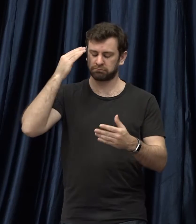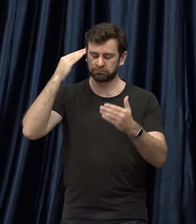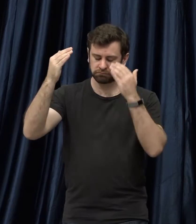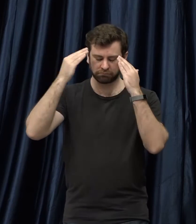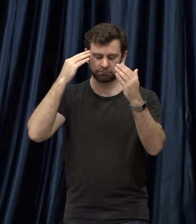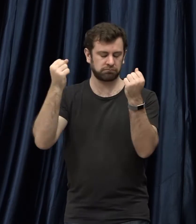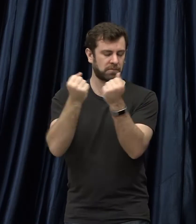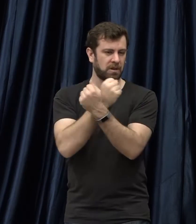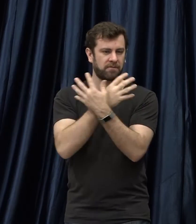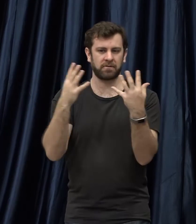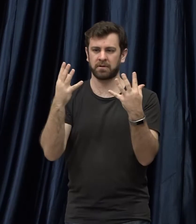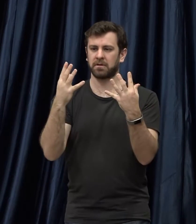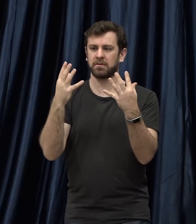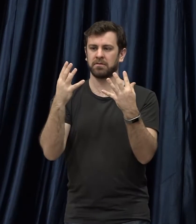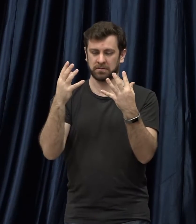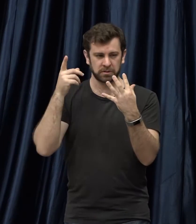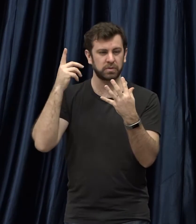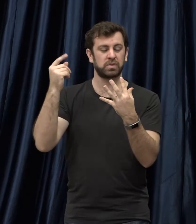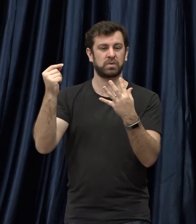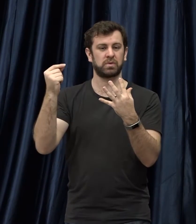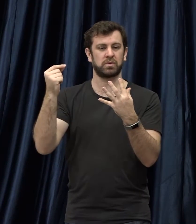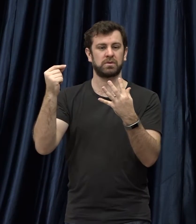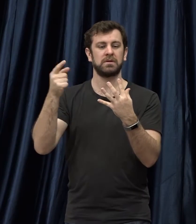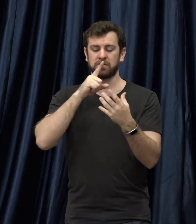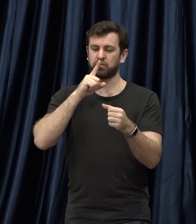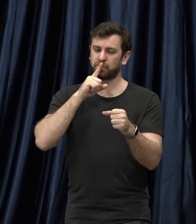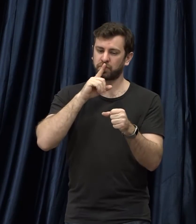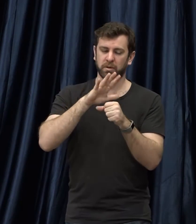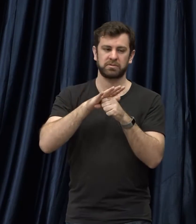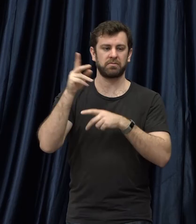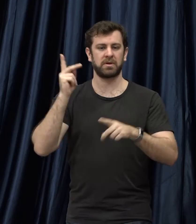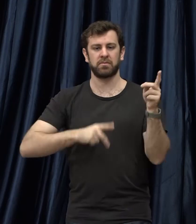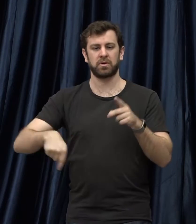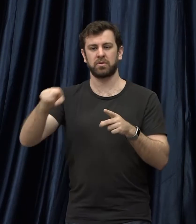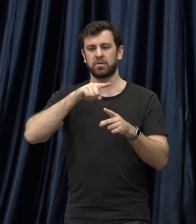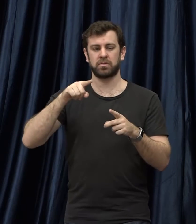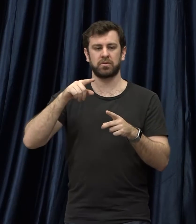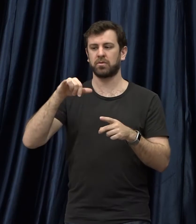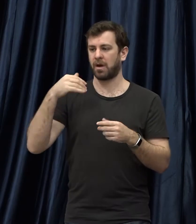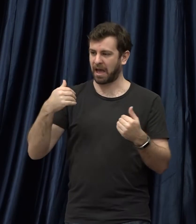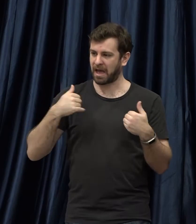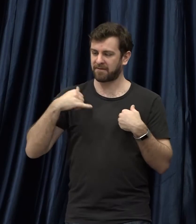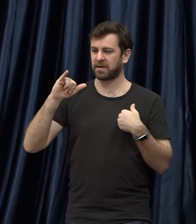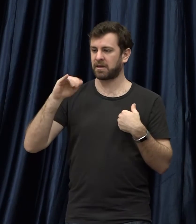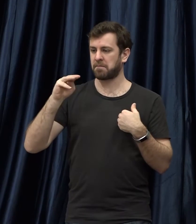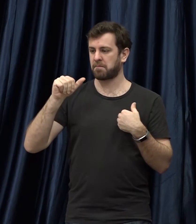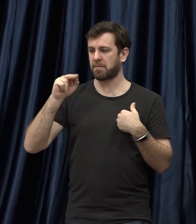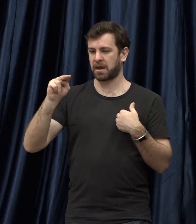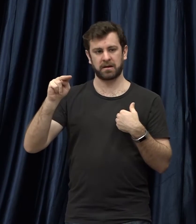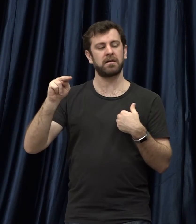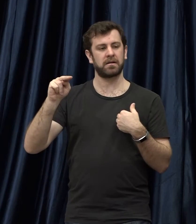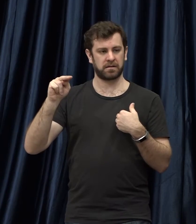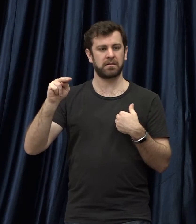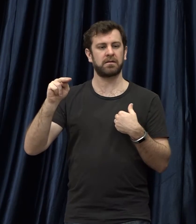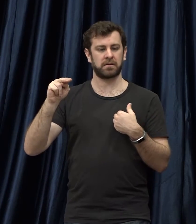has promised to those who have iman, thumma istaqamu, they do what is right,